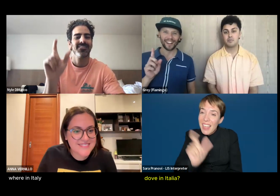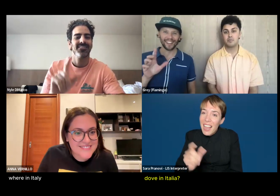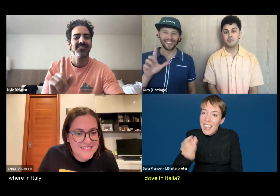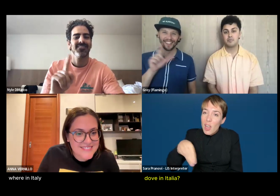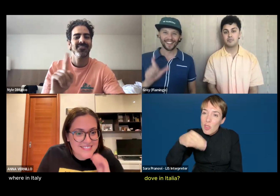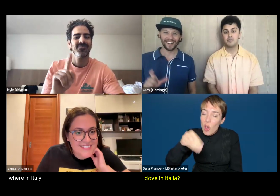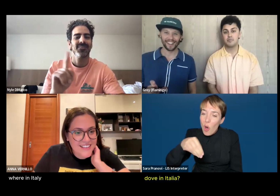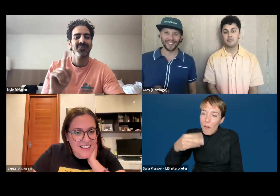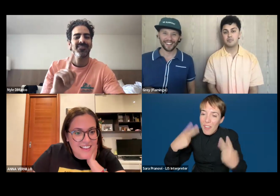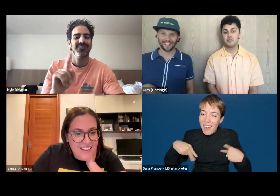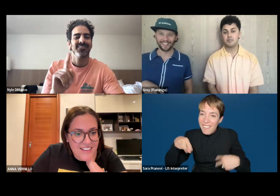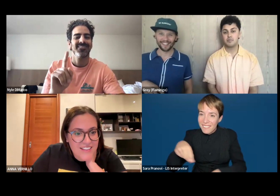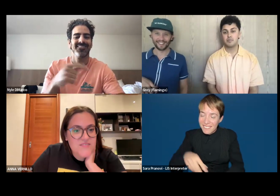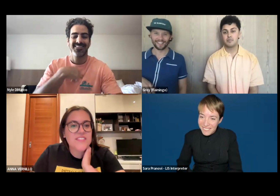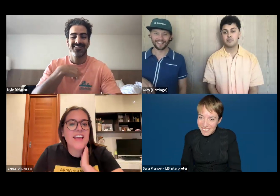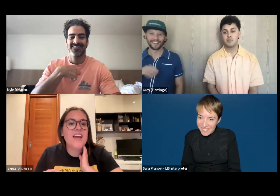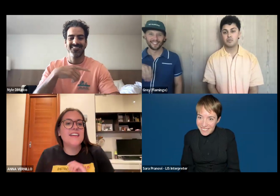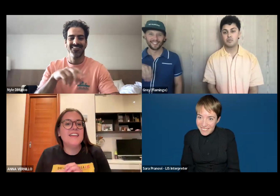Where in Italy?